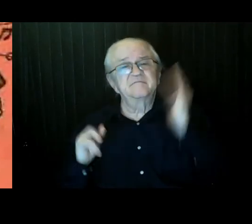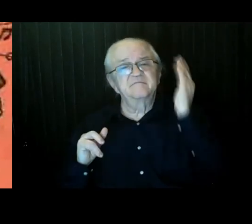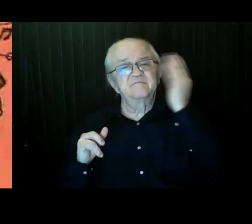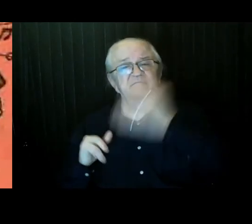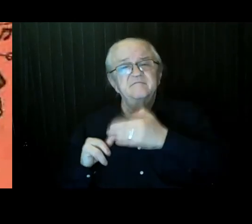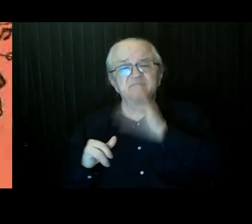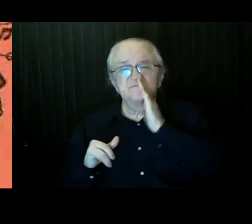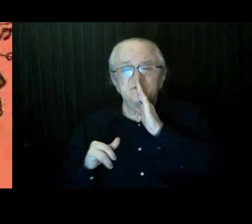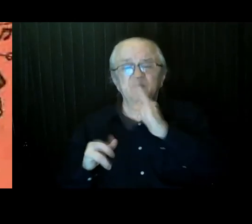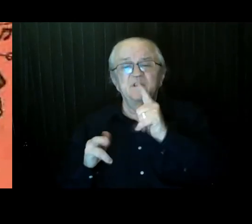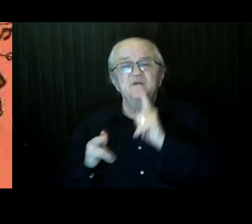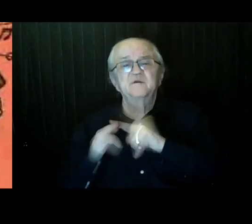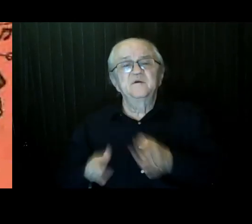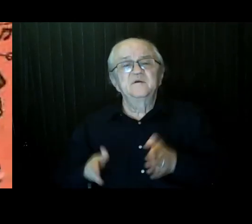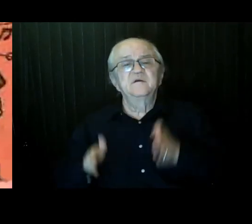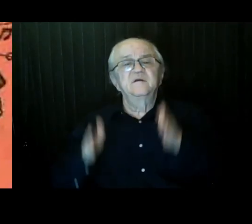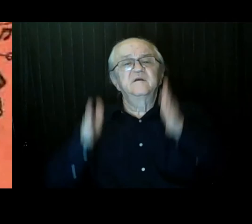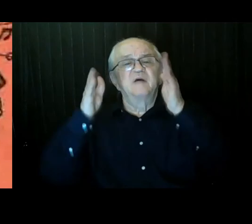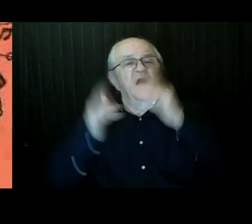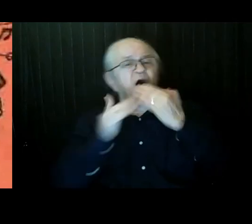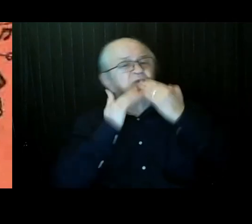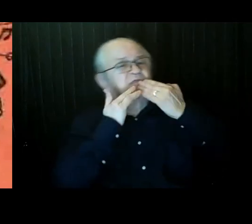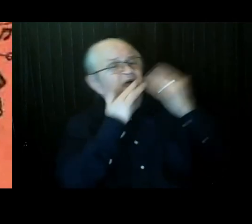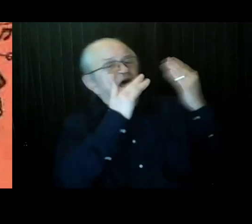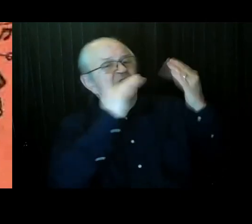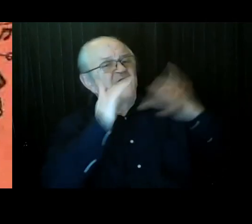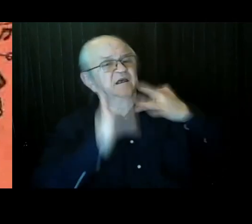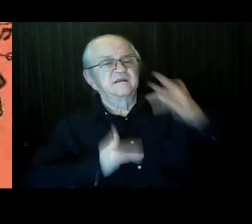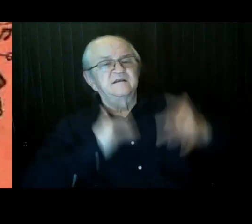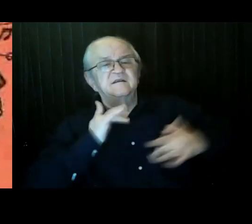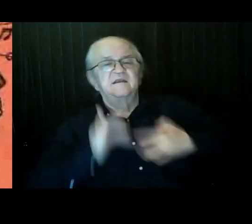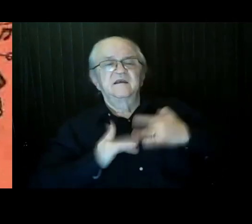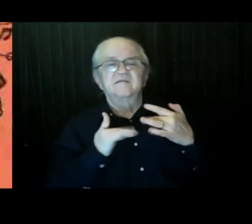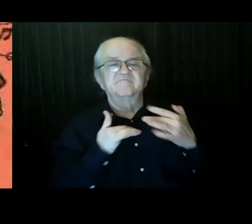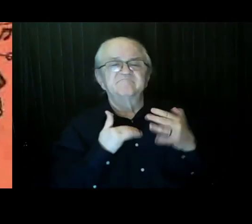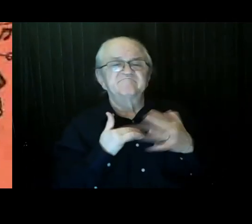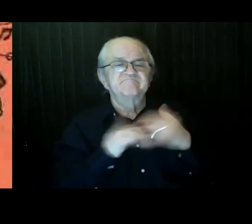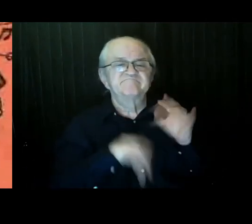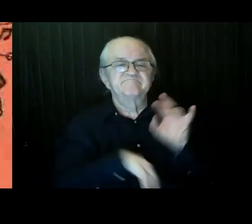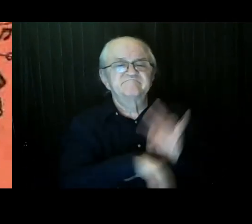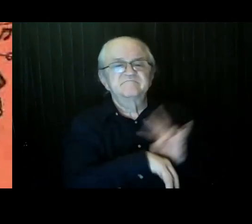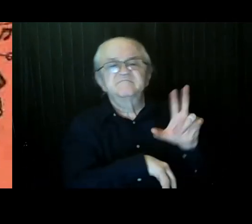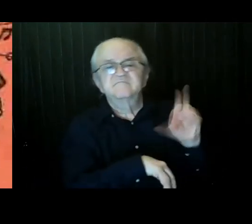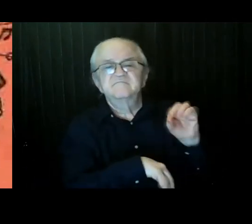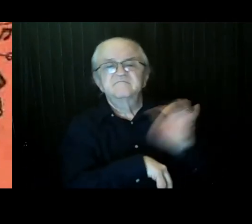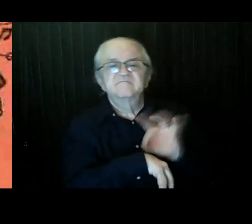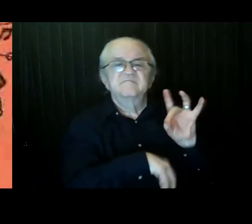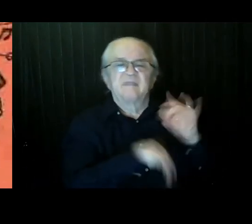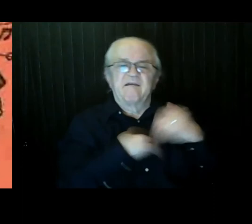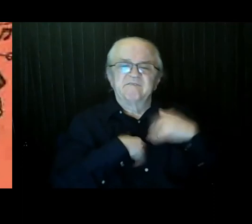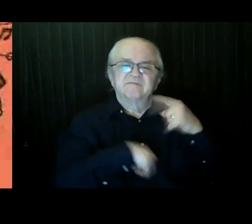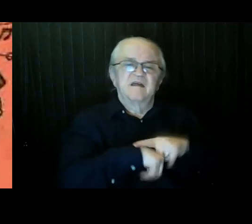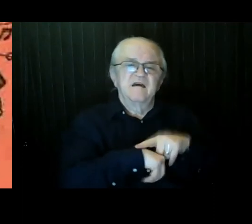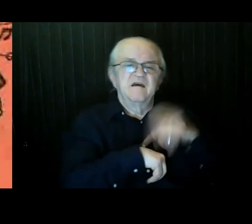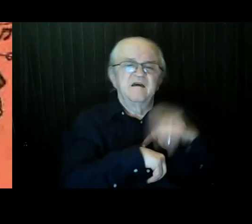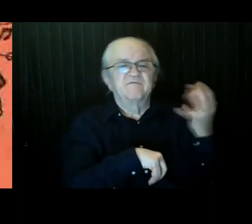Center. So I said, thanks. And I was so excited because even though it was now about 7:30 or 8, I thought I still got time. It was a Friday night. So